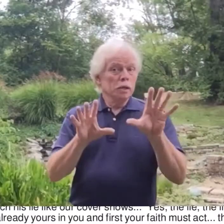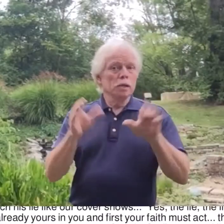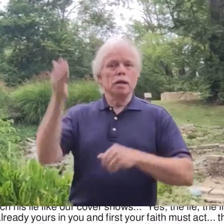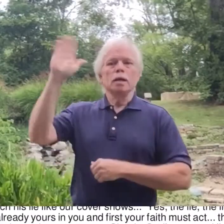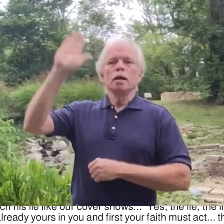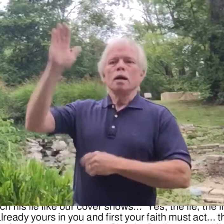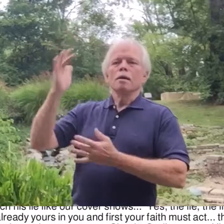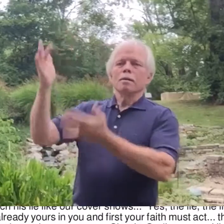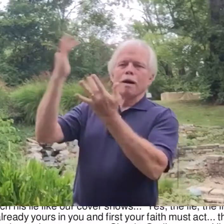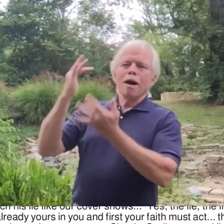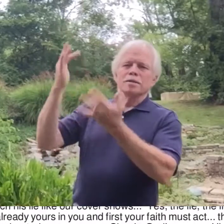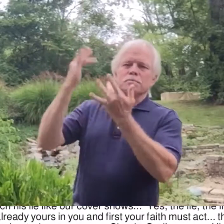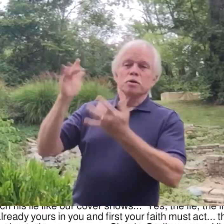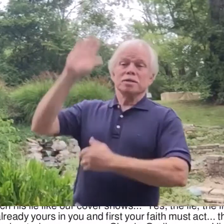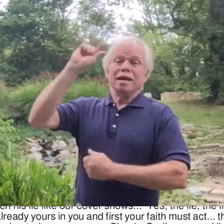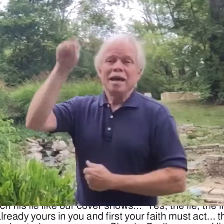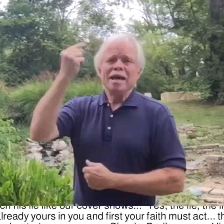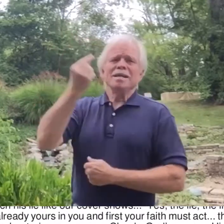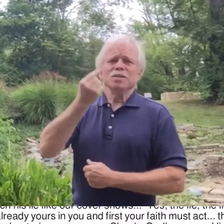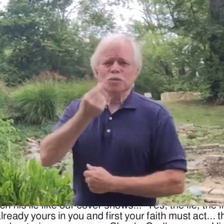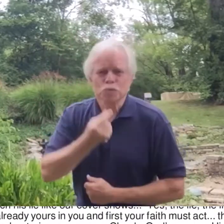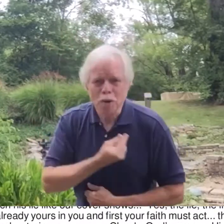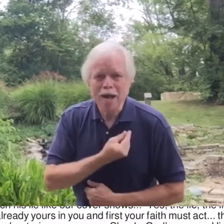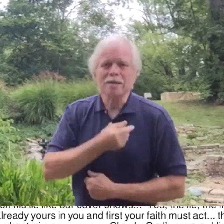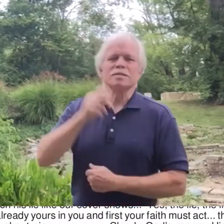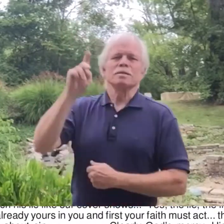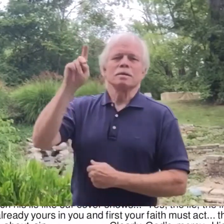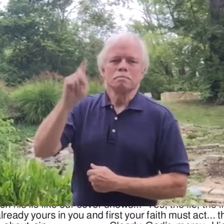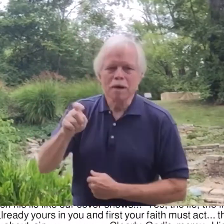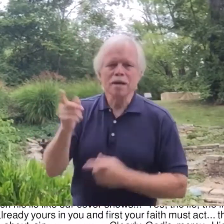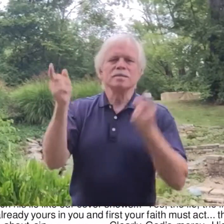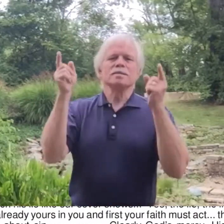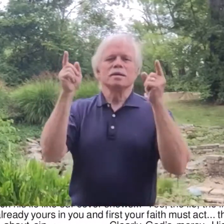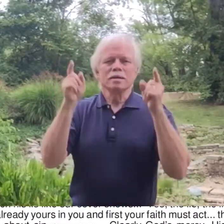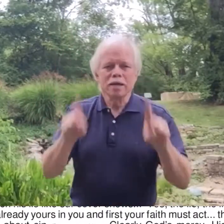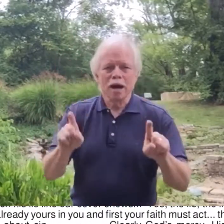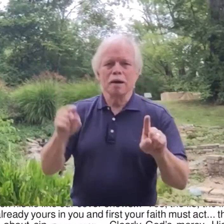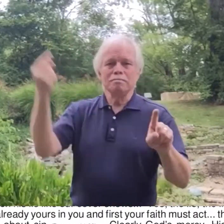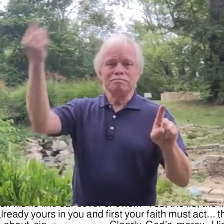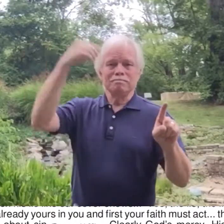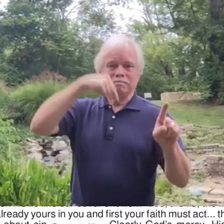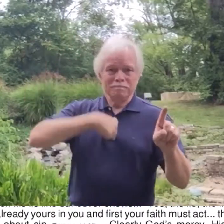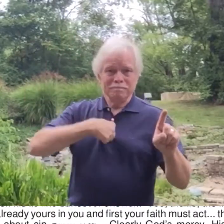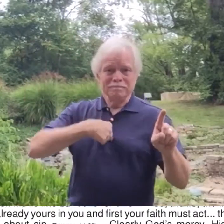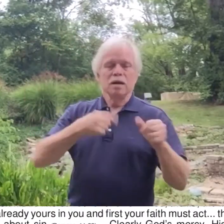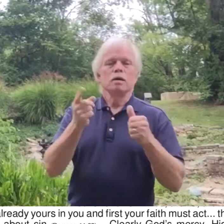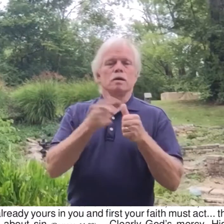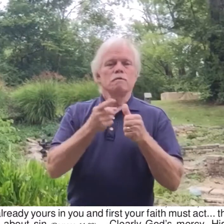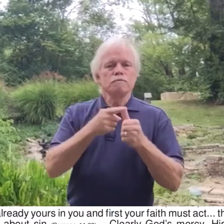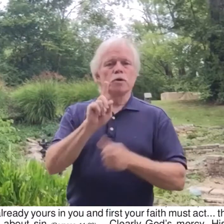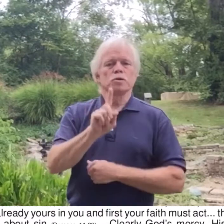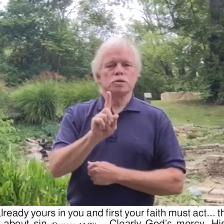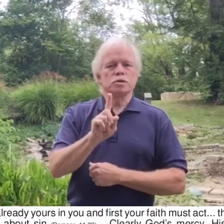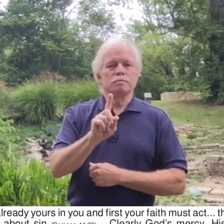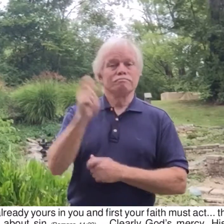Clearly, God's mercy, His grace must come first.